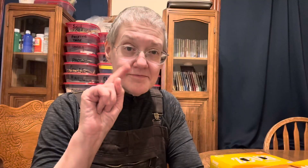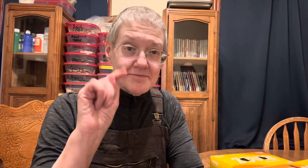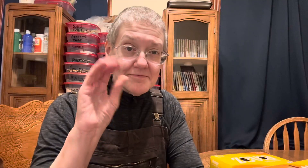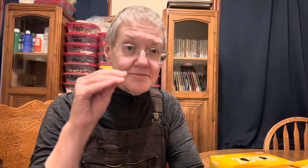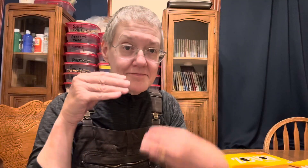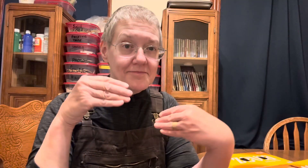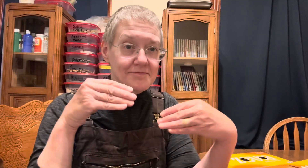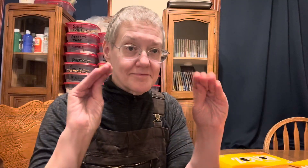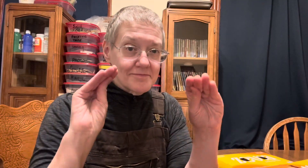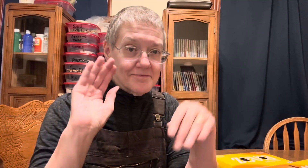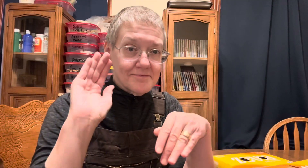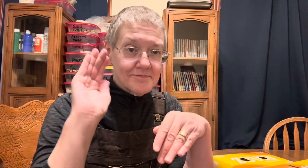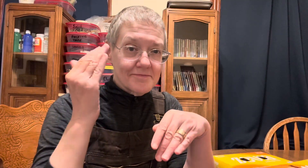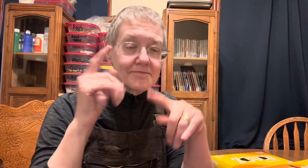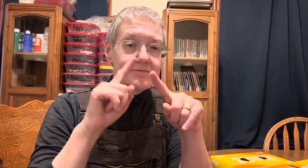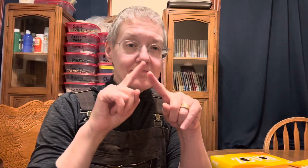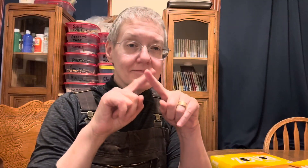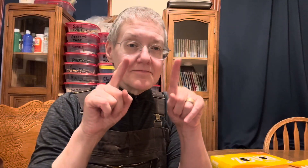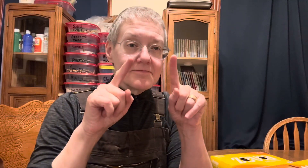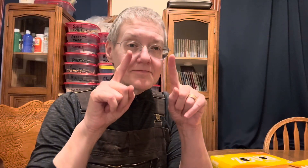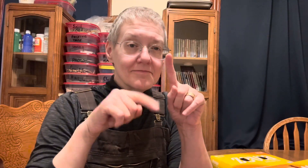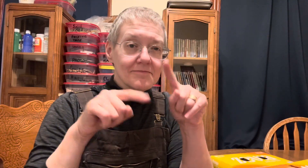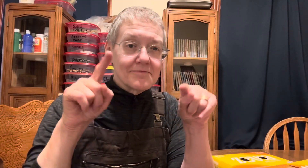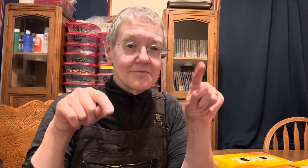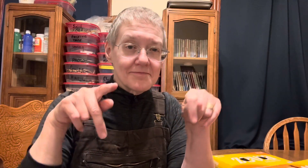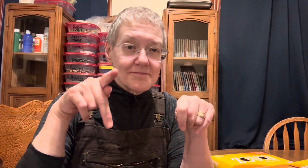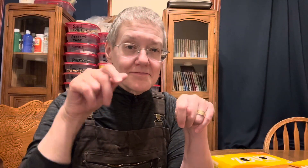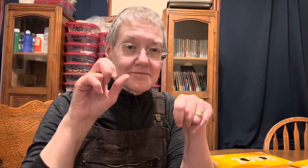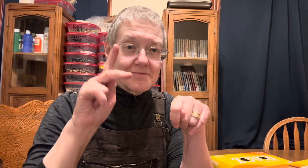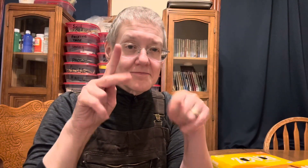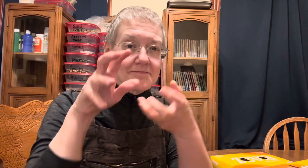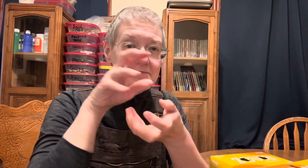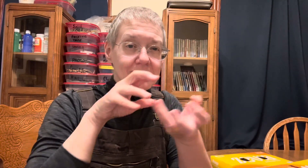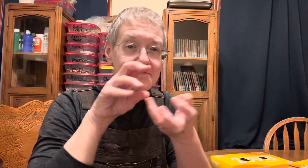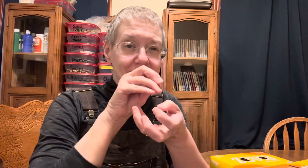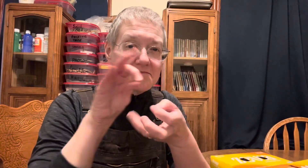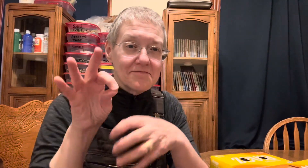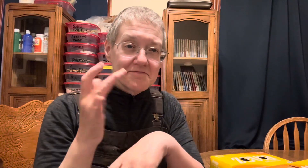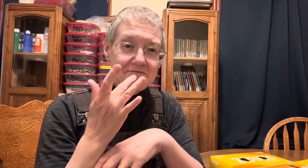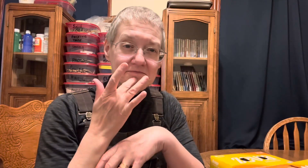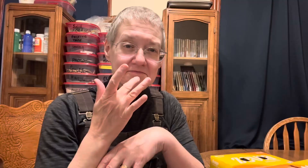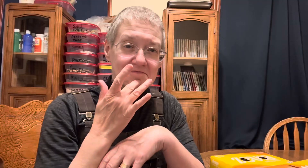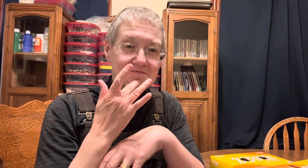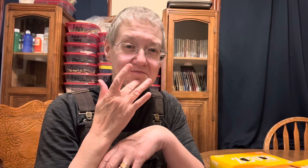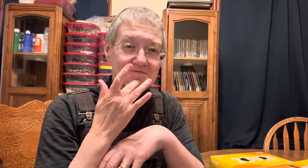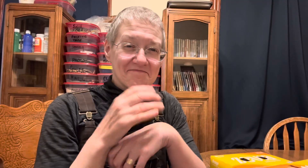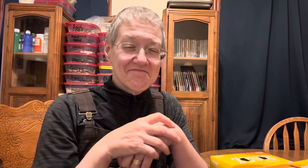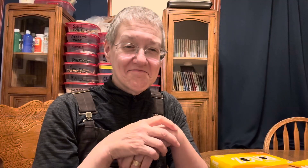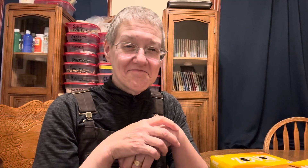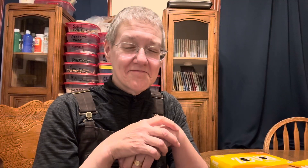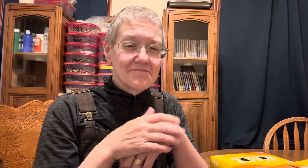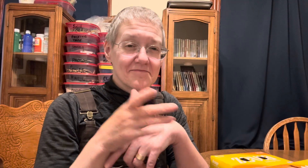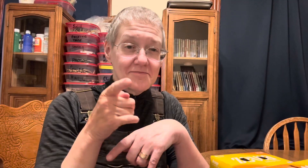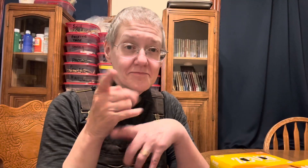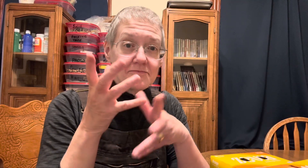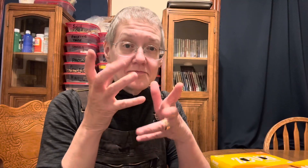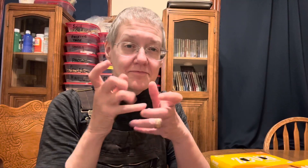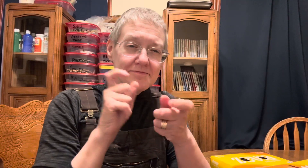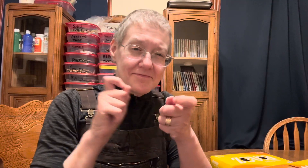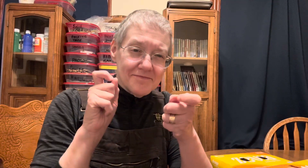I checked the Costco website, and they apparently sell Zevia, but it comes in a variety mixture of flavors. So